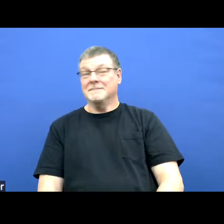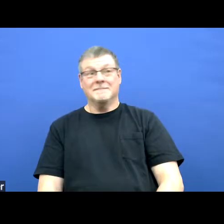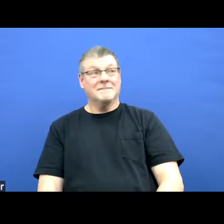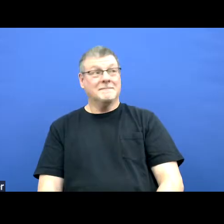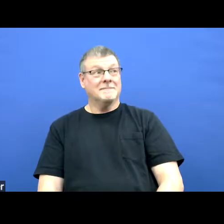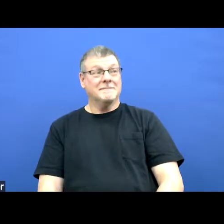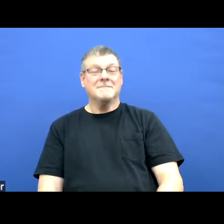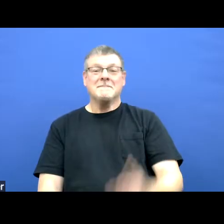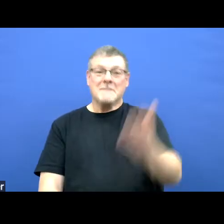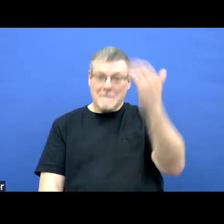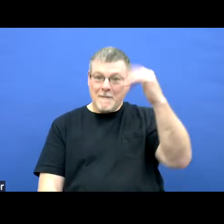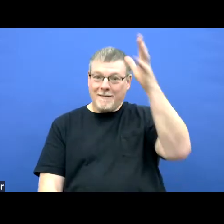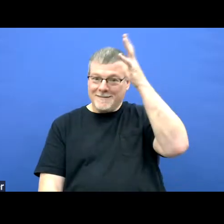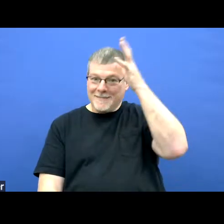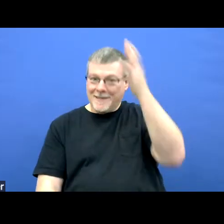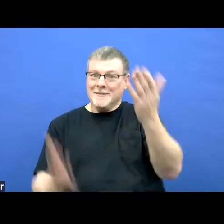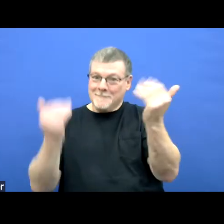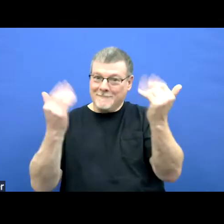Okay.